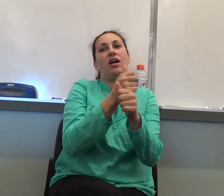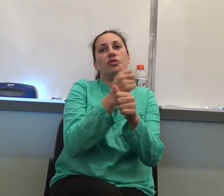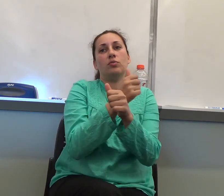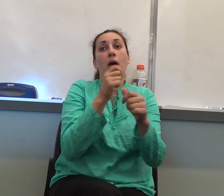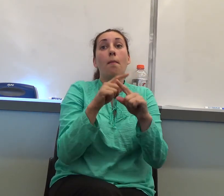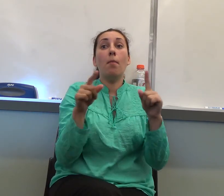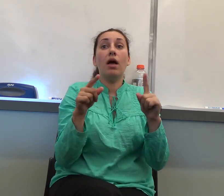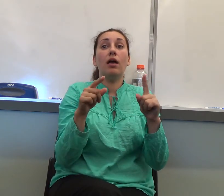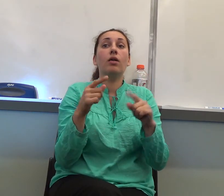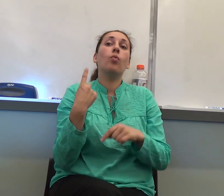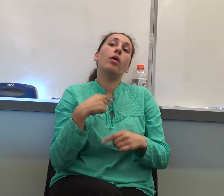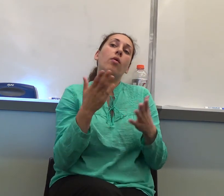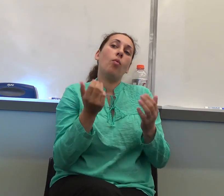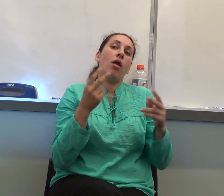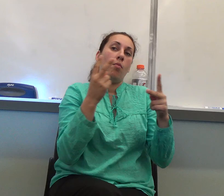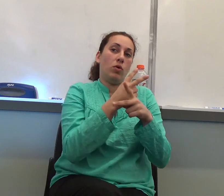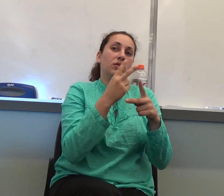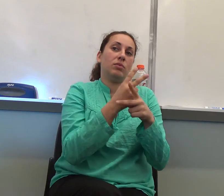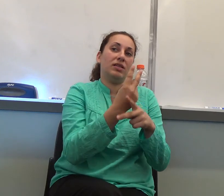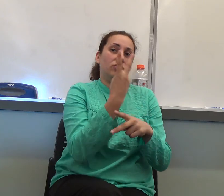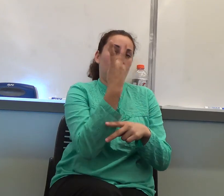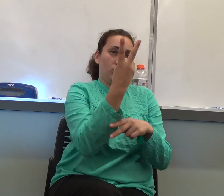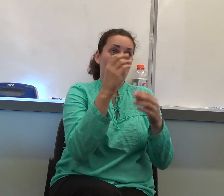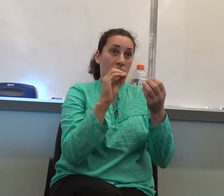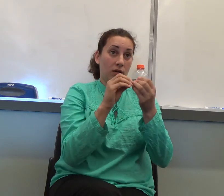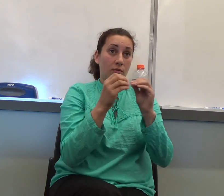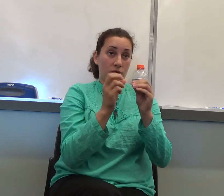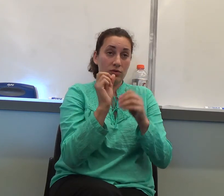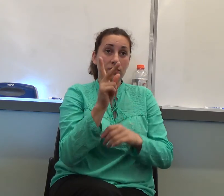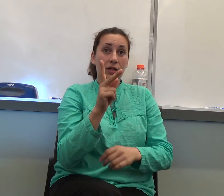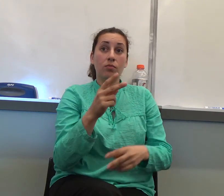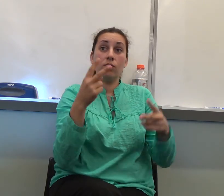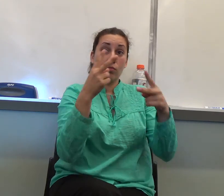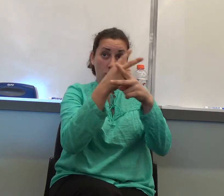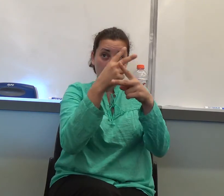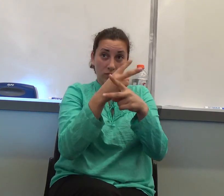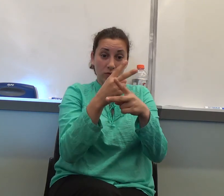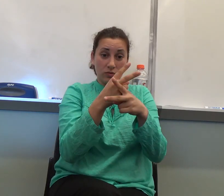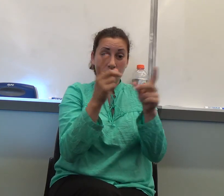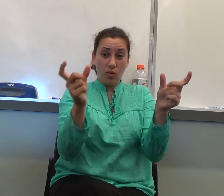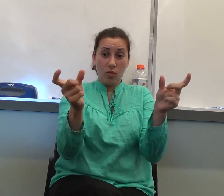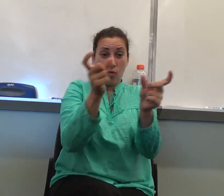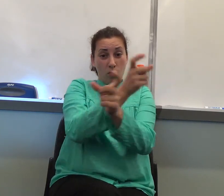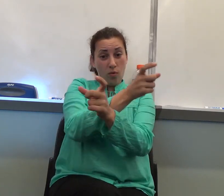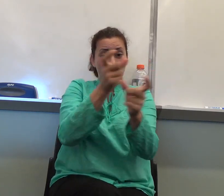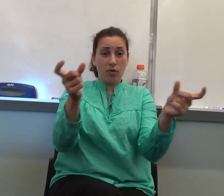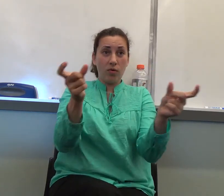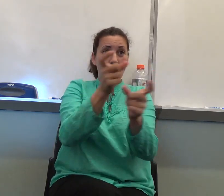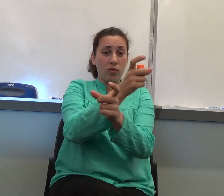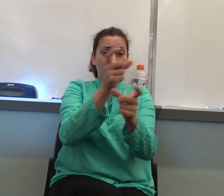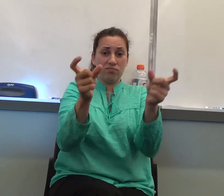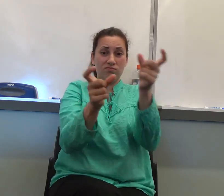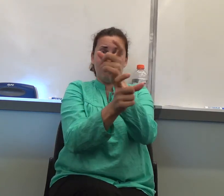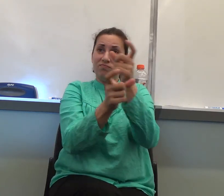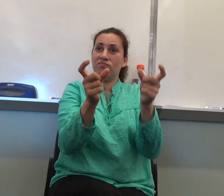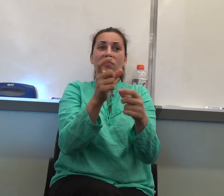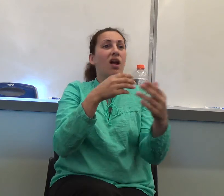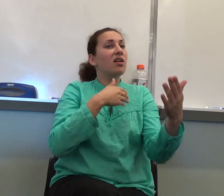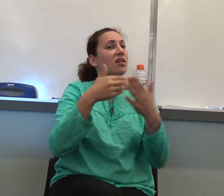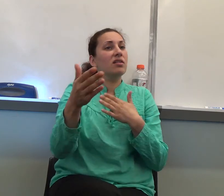these two things. Now, with multiplication, the order does not matter. It's like addition, because really multiplication is